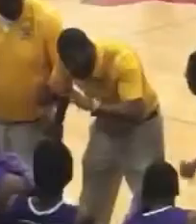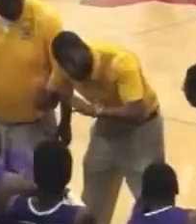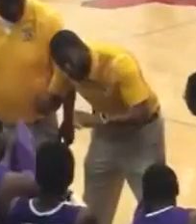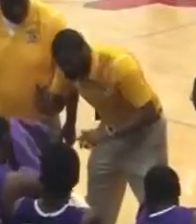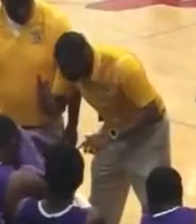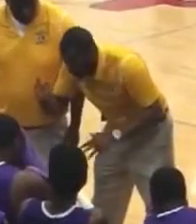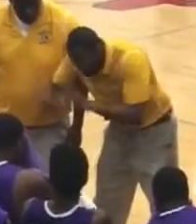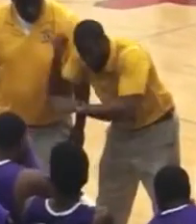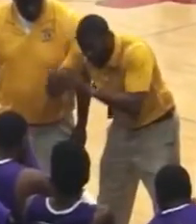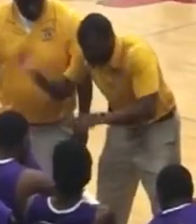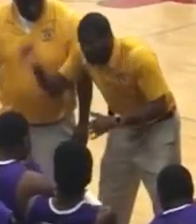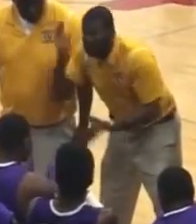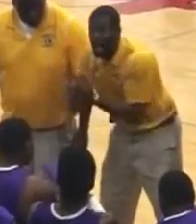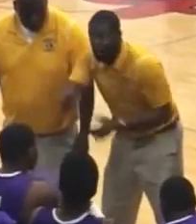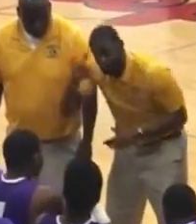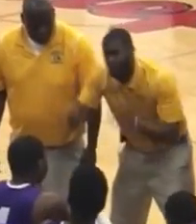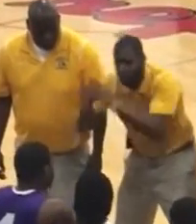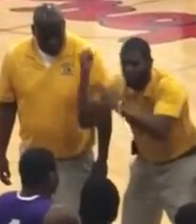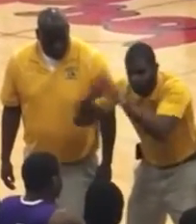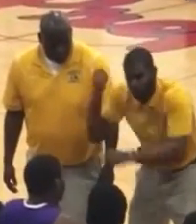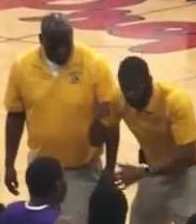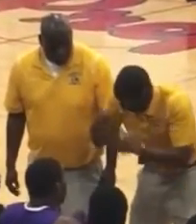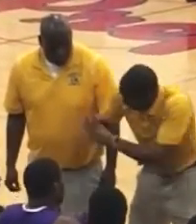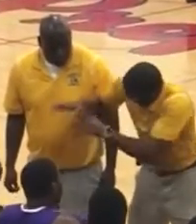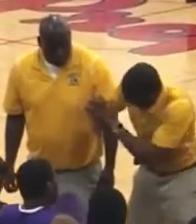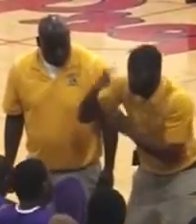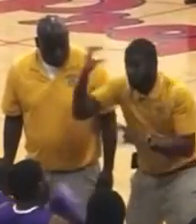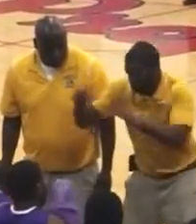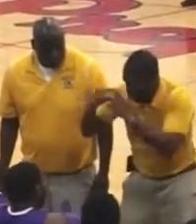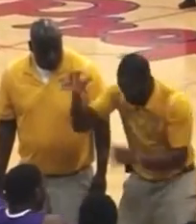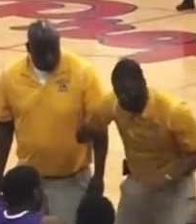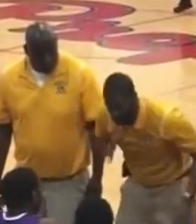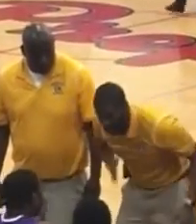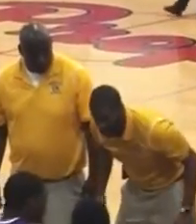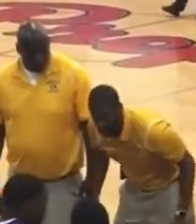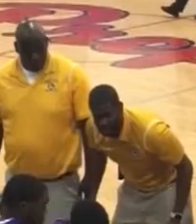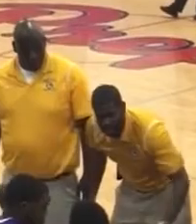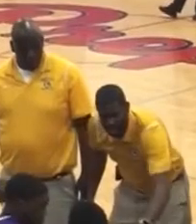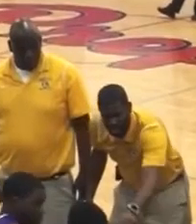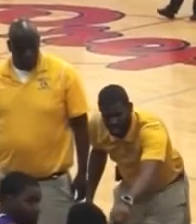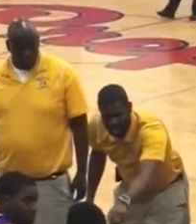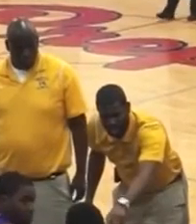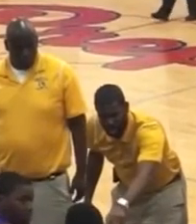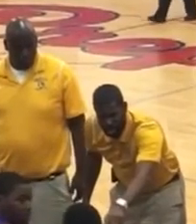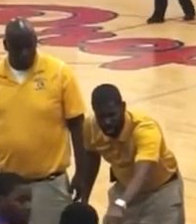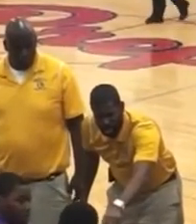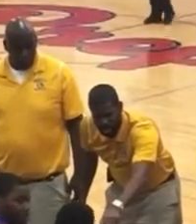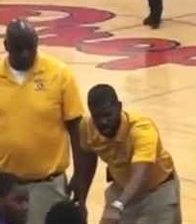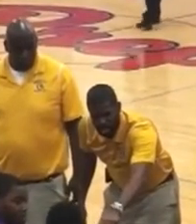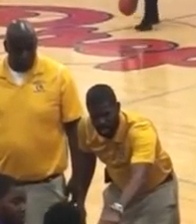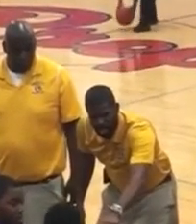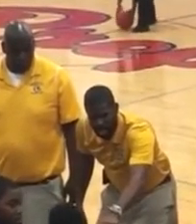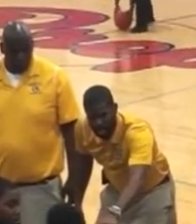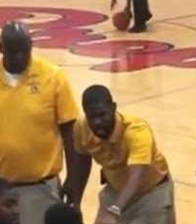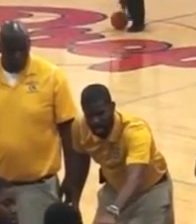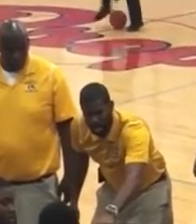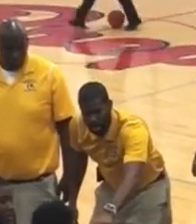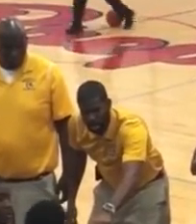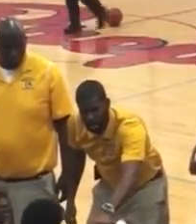It shows a basketball team, they're from the Mississippi School for the Deaf and they are, their coach there is giving them instructions in